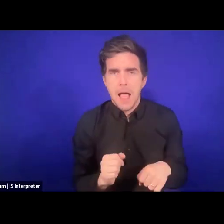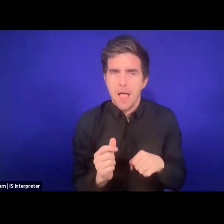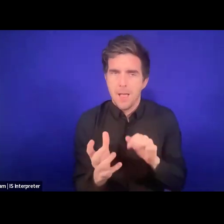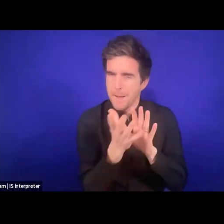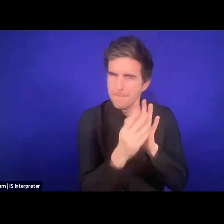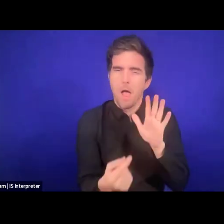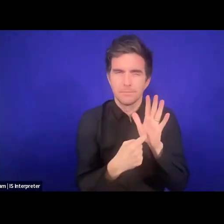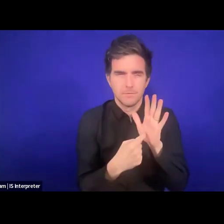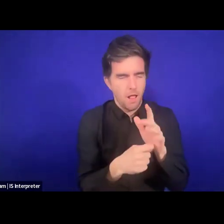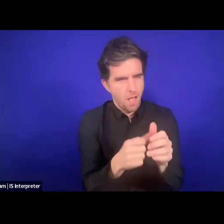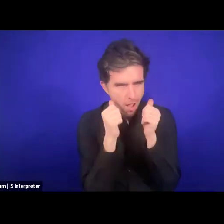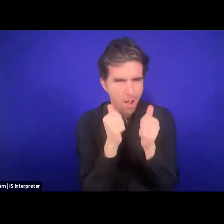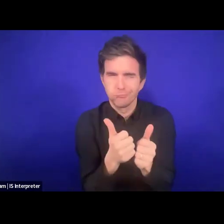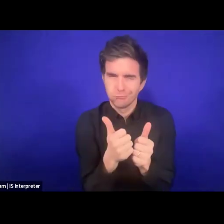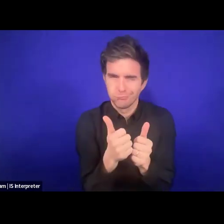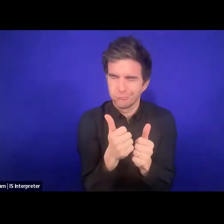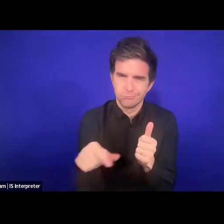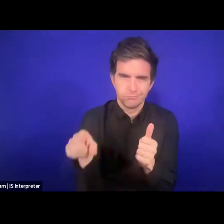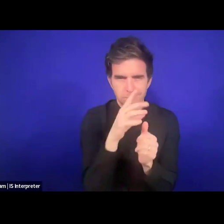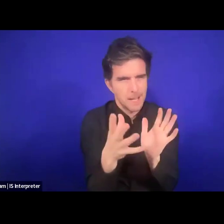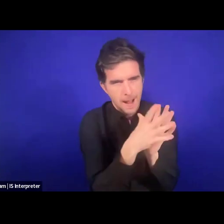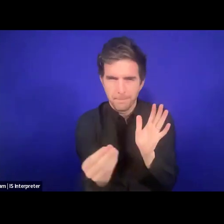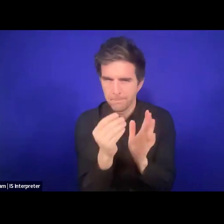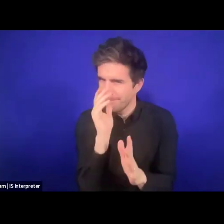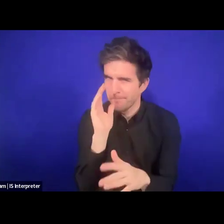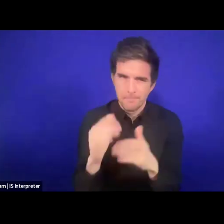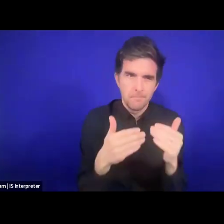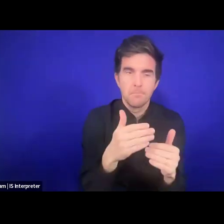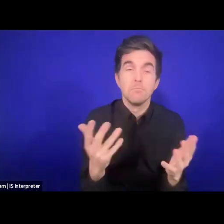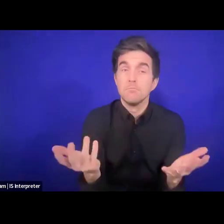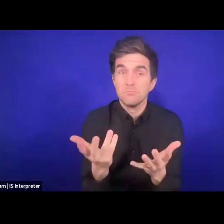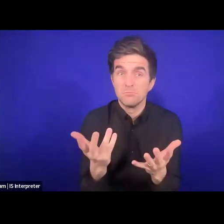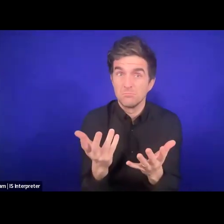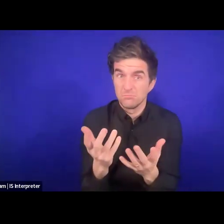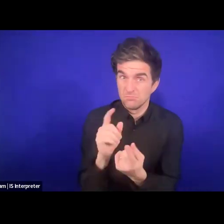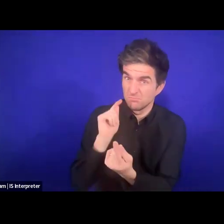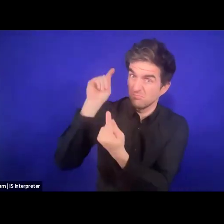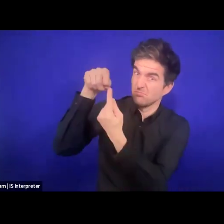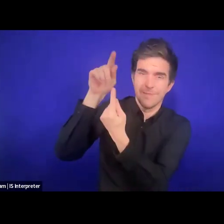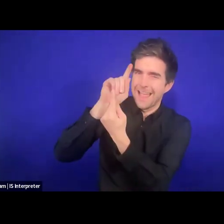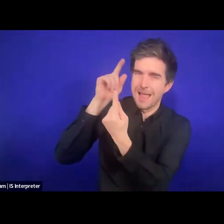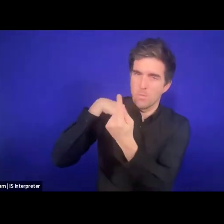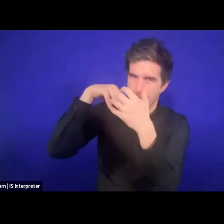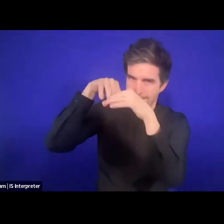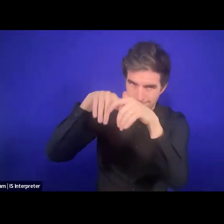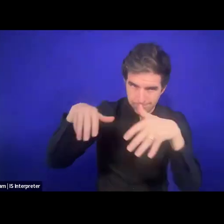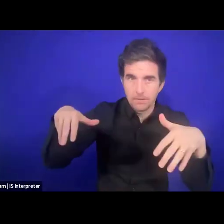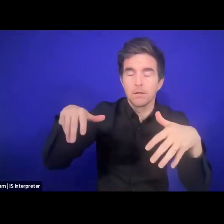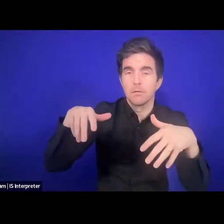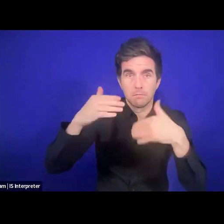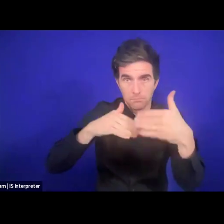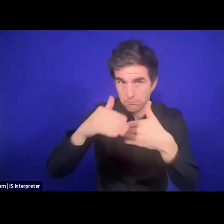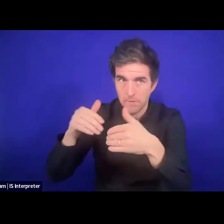said in the beginning, it all builds on existing policy and existing mechanisms. So community identify climate resilience